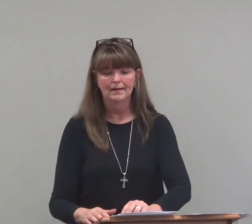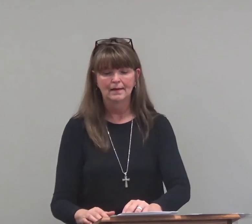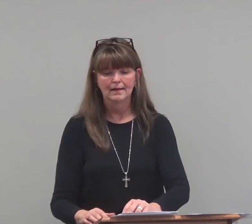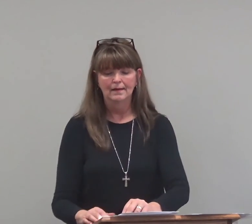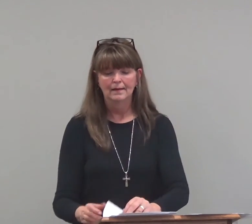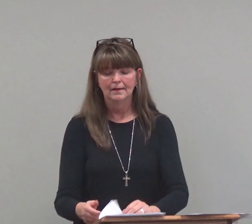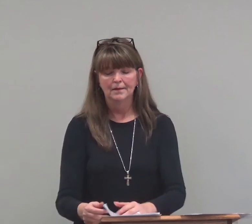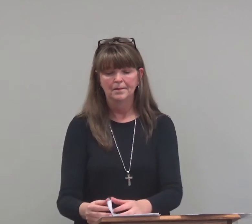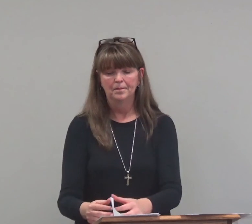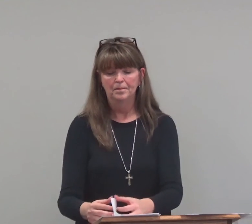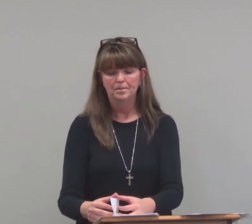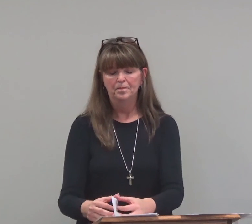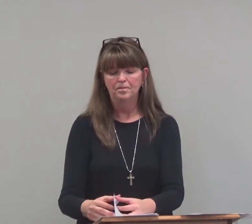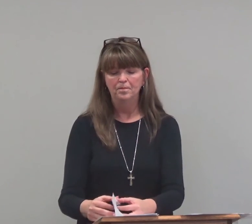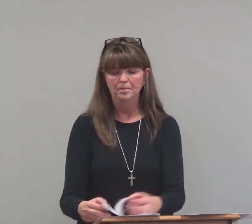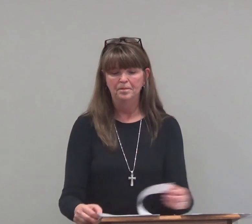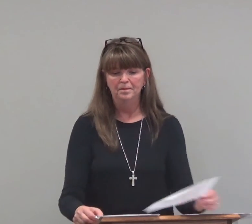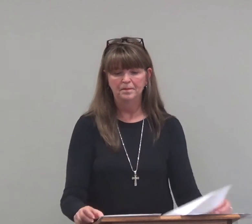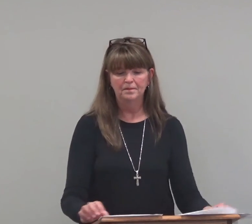in humanity.